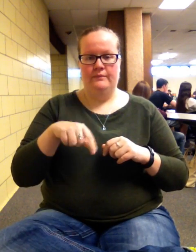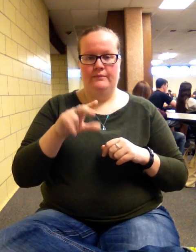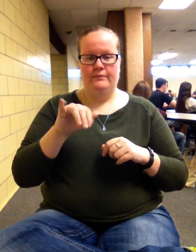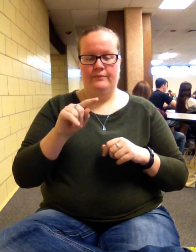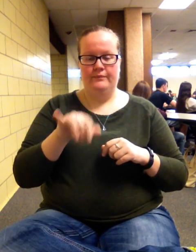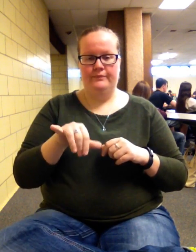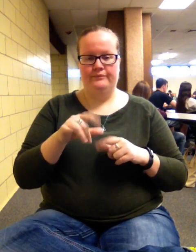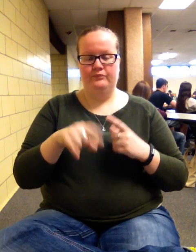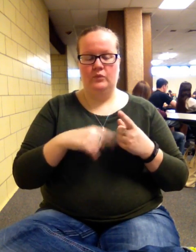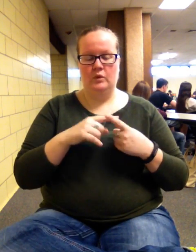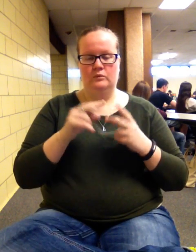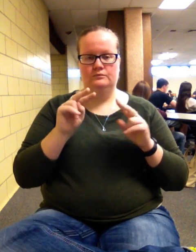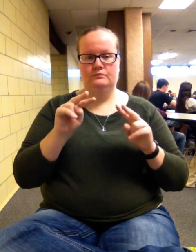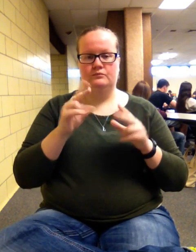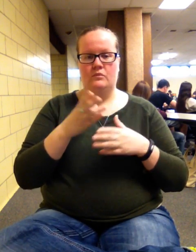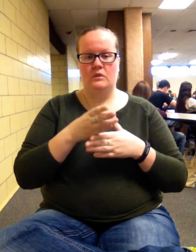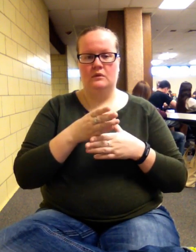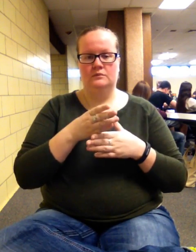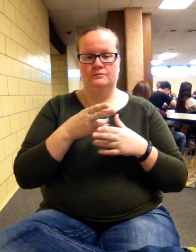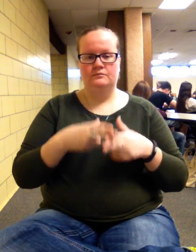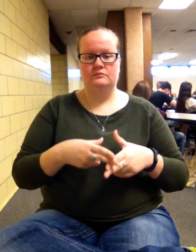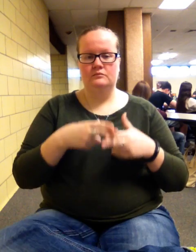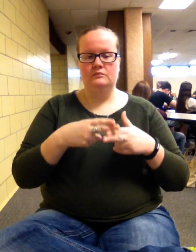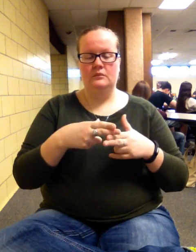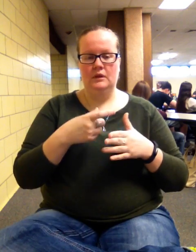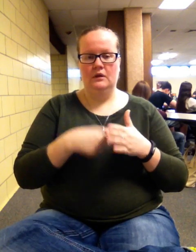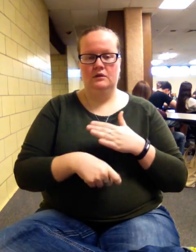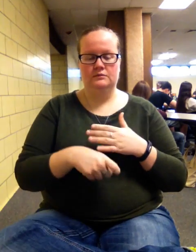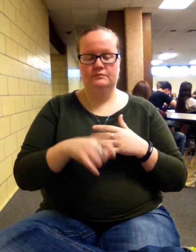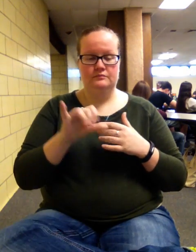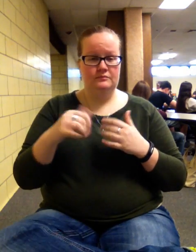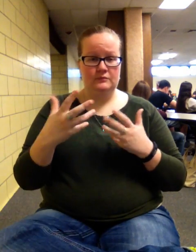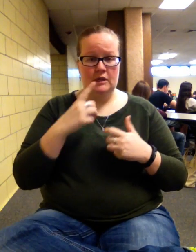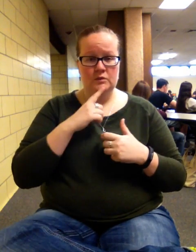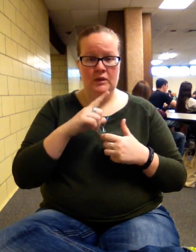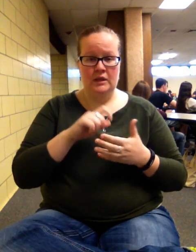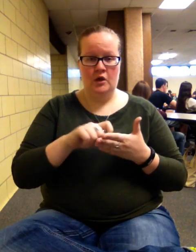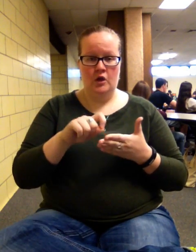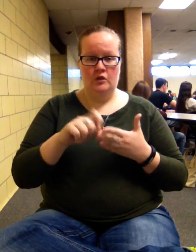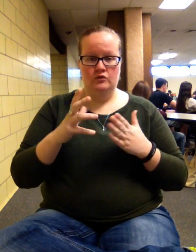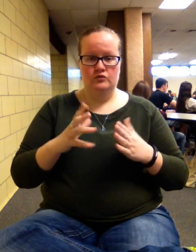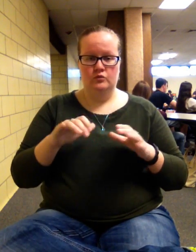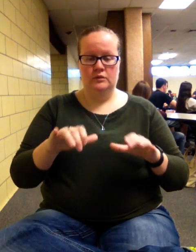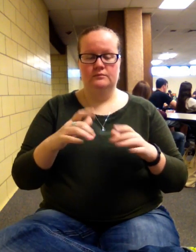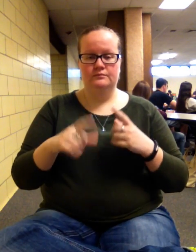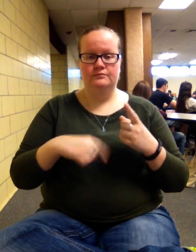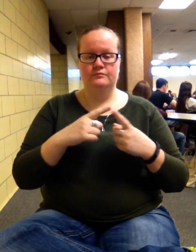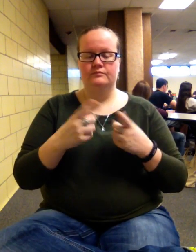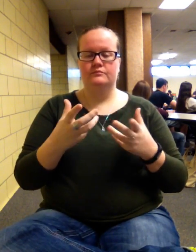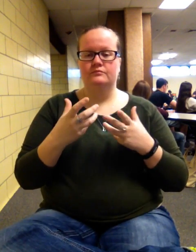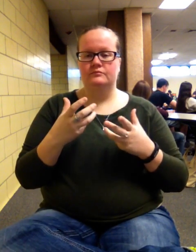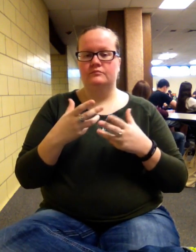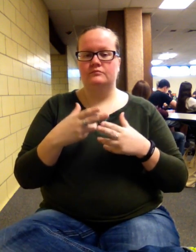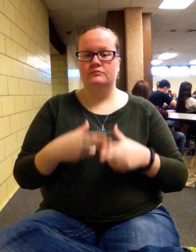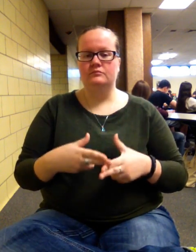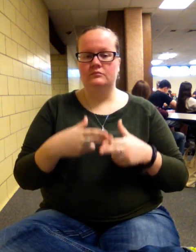capital. So, and this is what the author is basically doing. So, when we want the weight of the